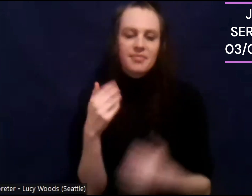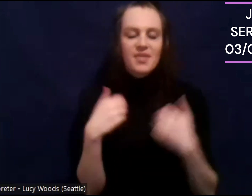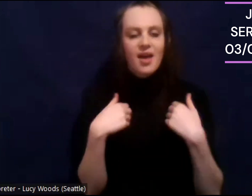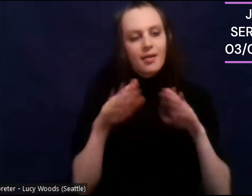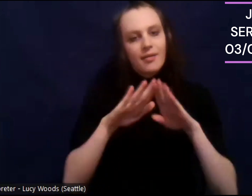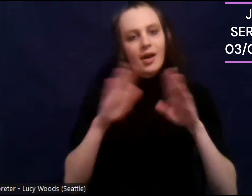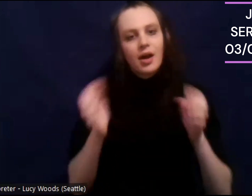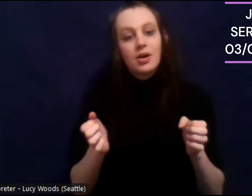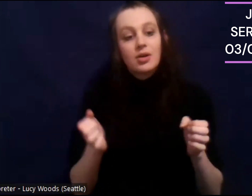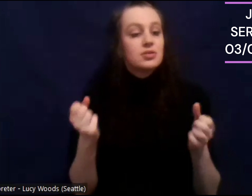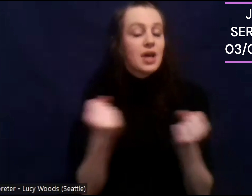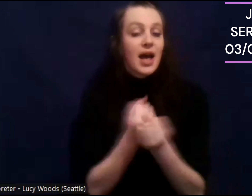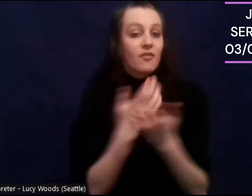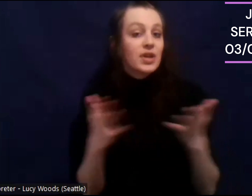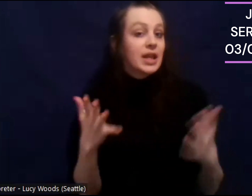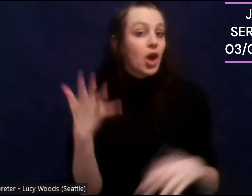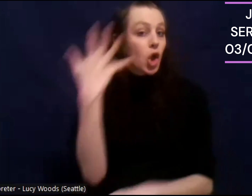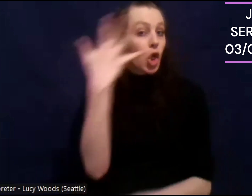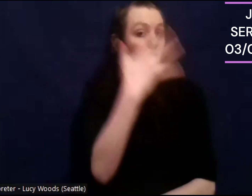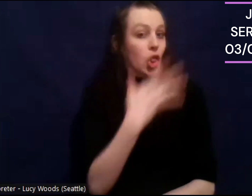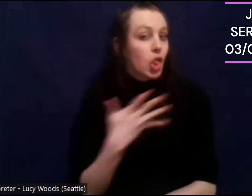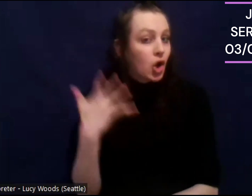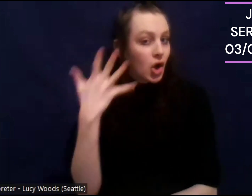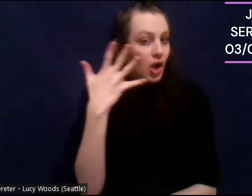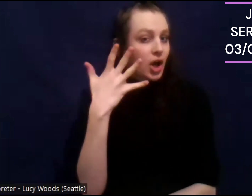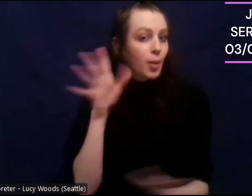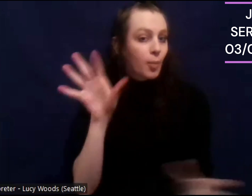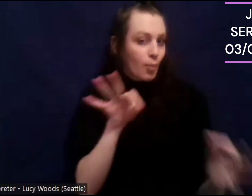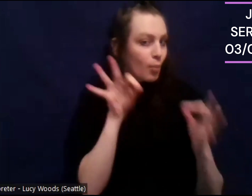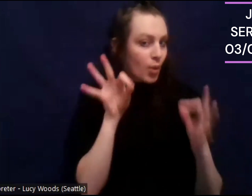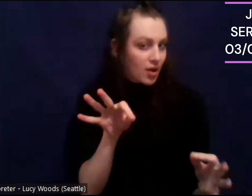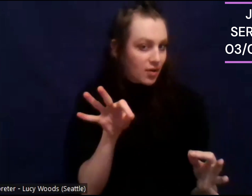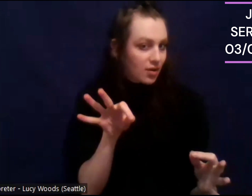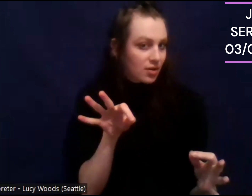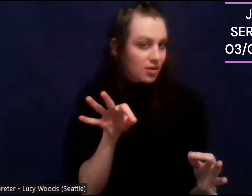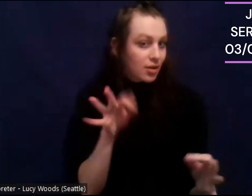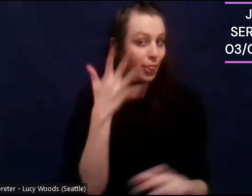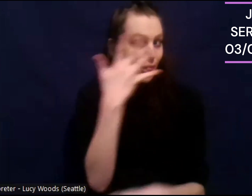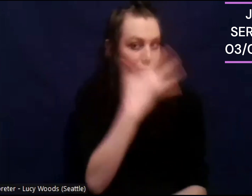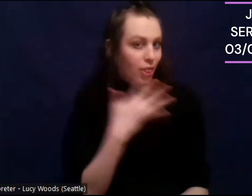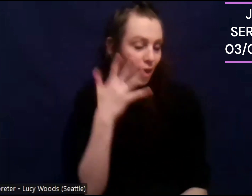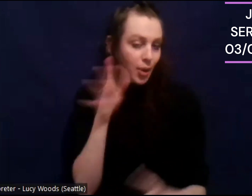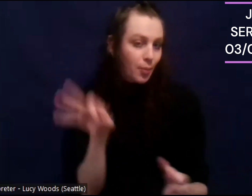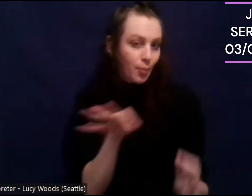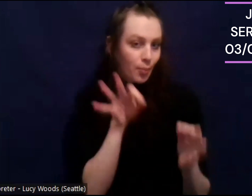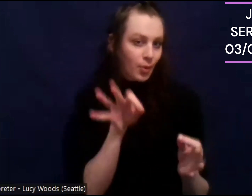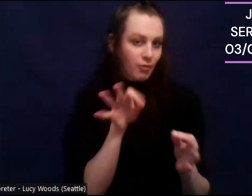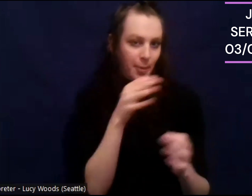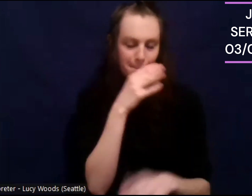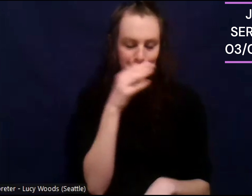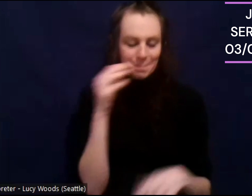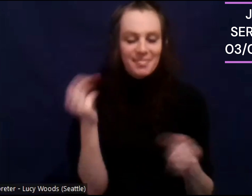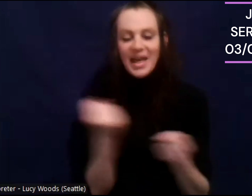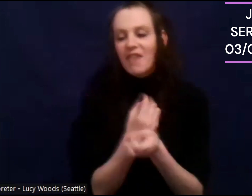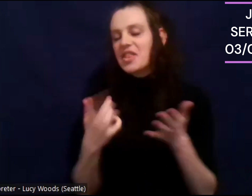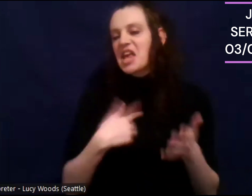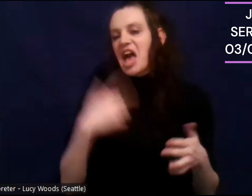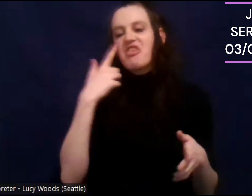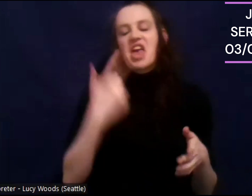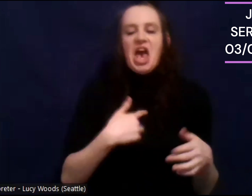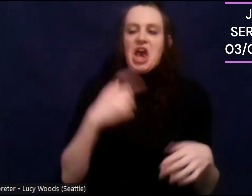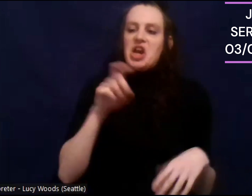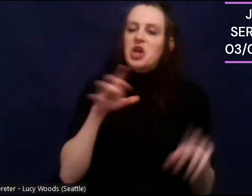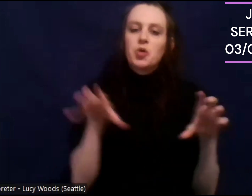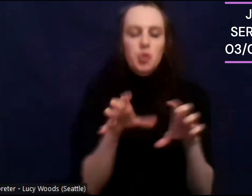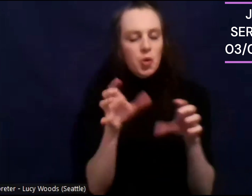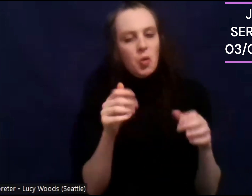on the outside was supposed to be absolutely perfect. Everything that I thought that I needed to do as a young